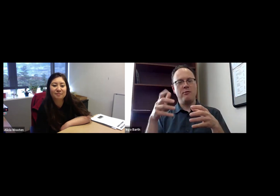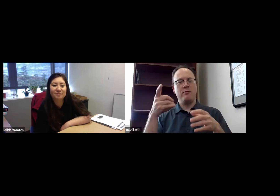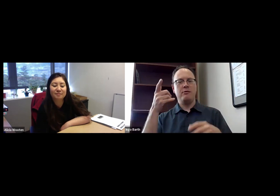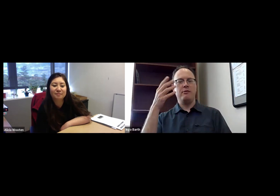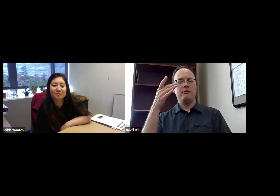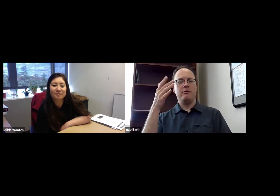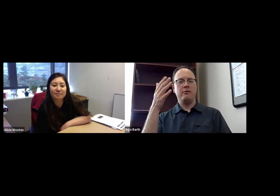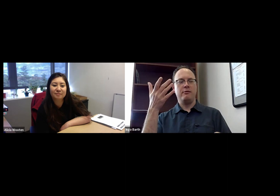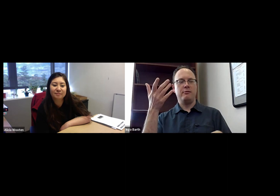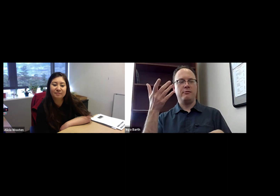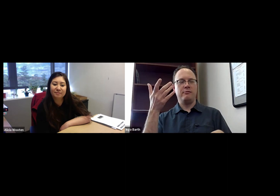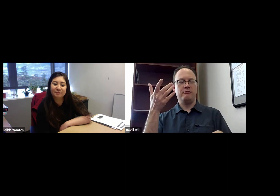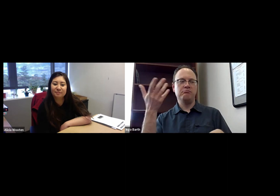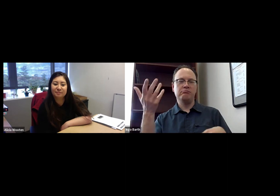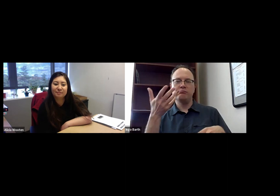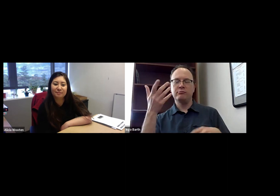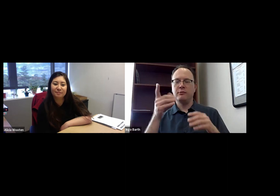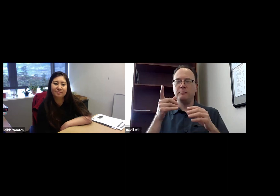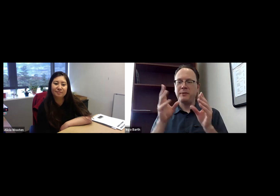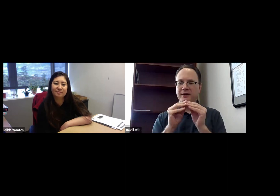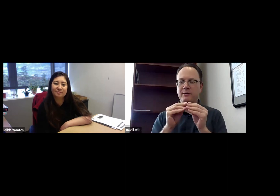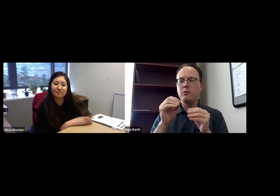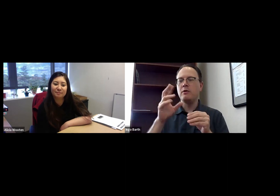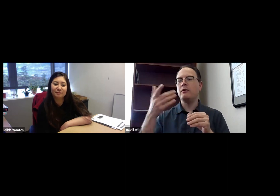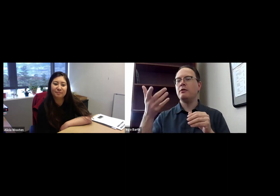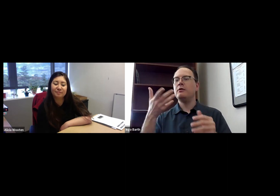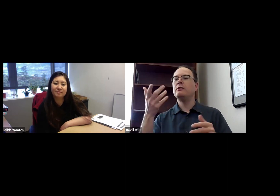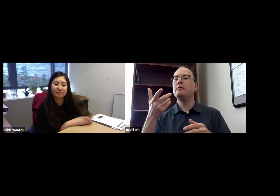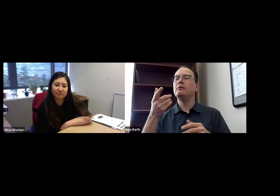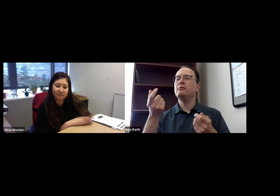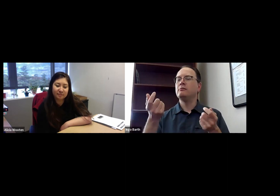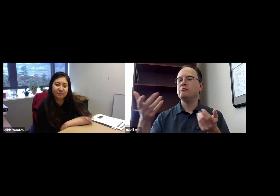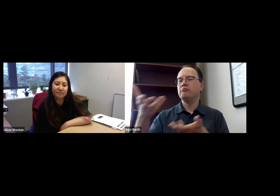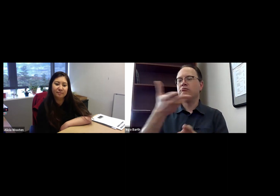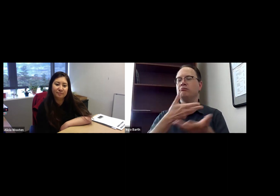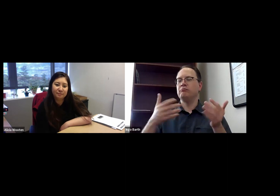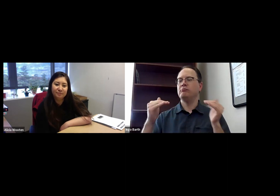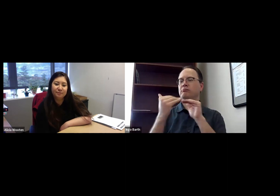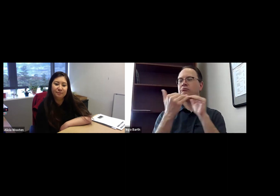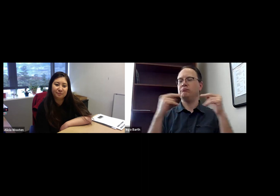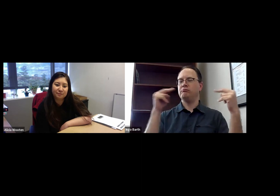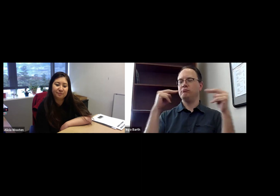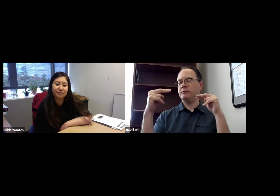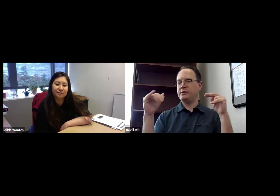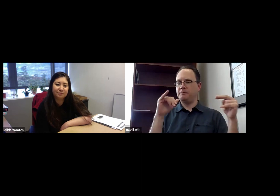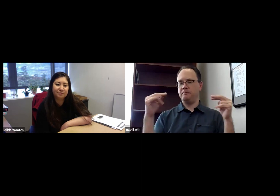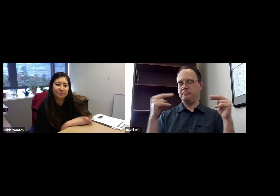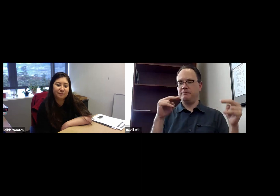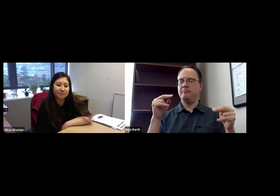be, should we hold this, if we do any kind